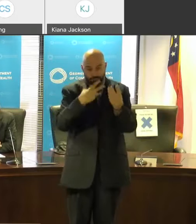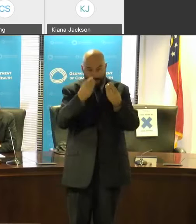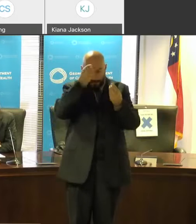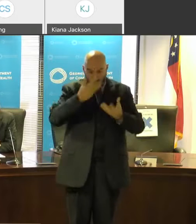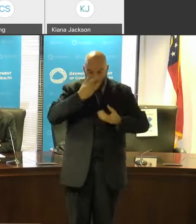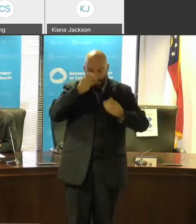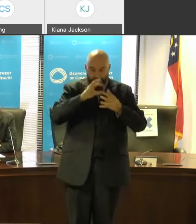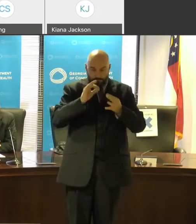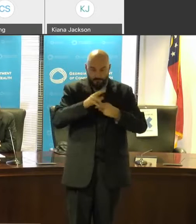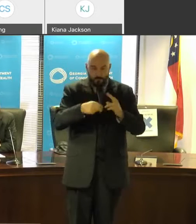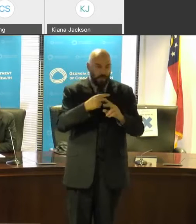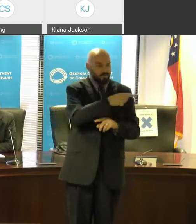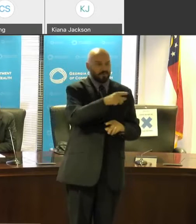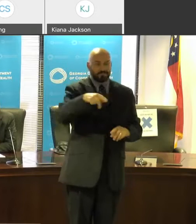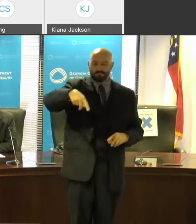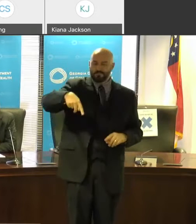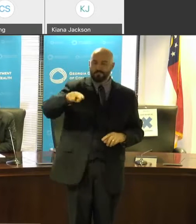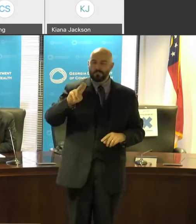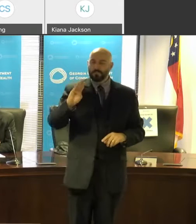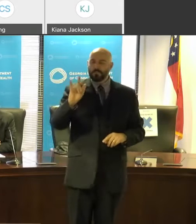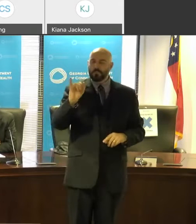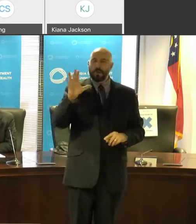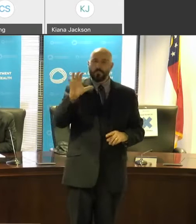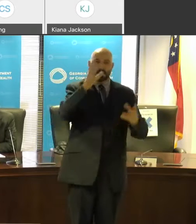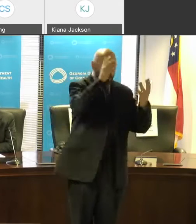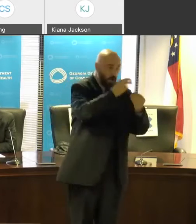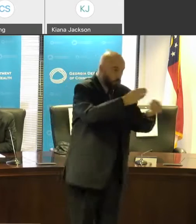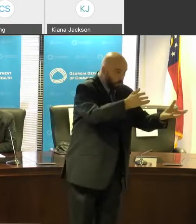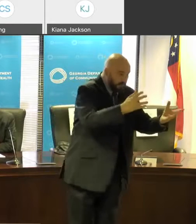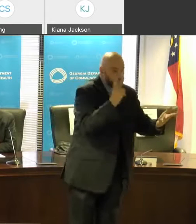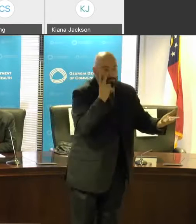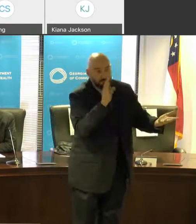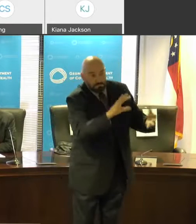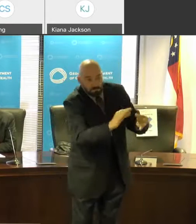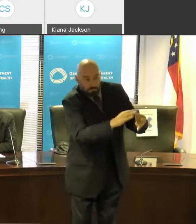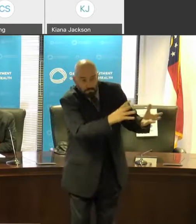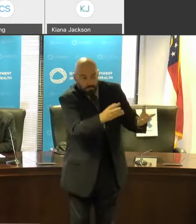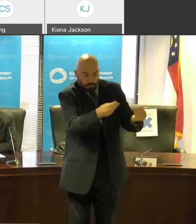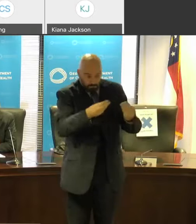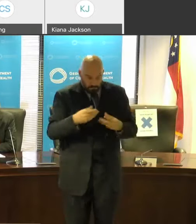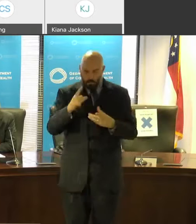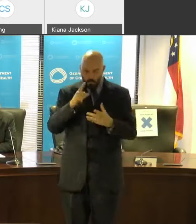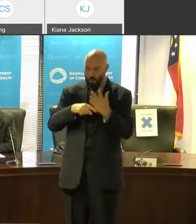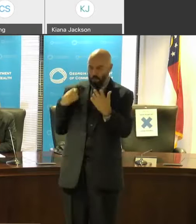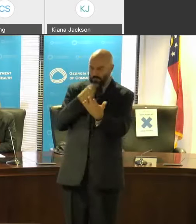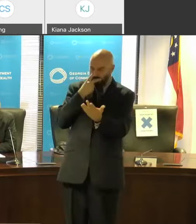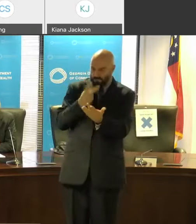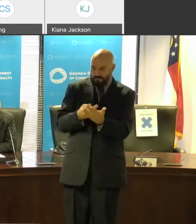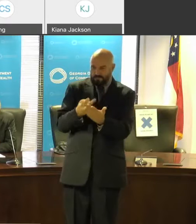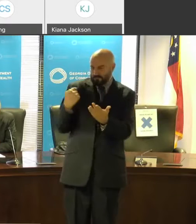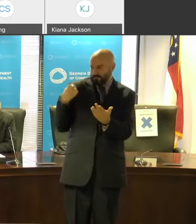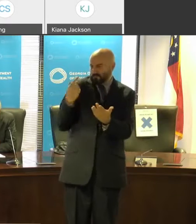public notice and so on that we've had a chance to review before the presentation today. So thank you for that work,